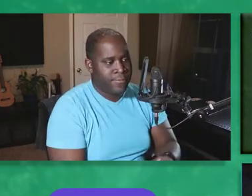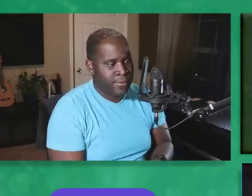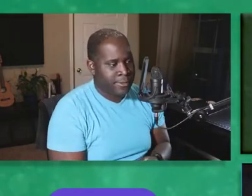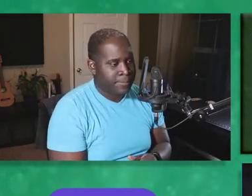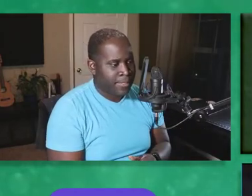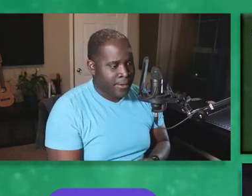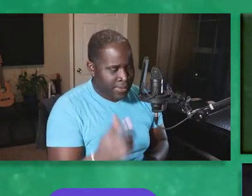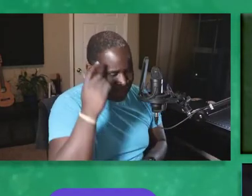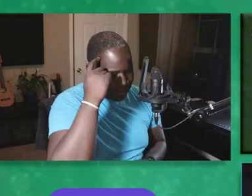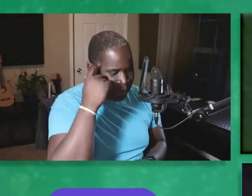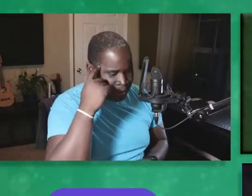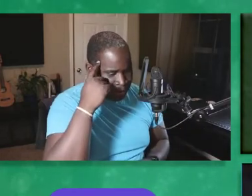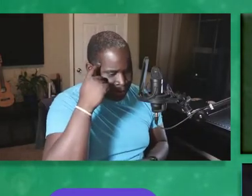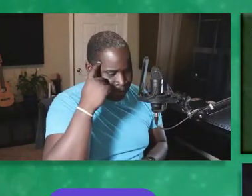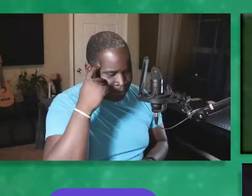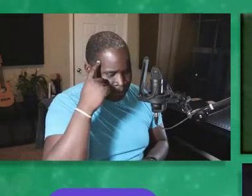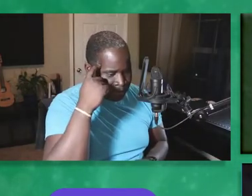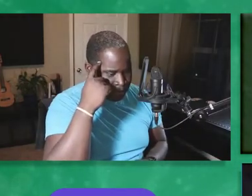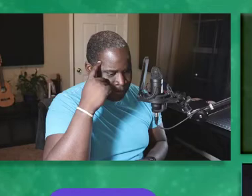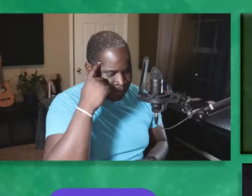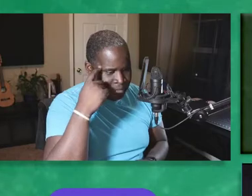pushing it forward. Okay.